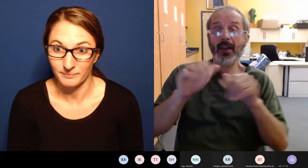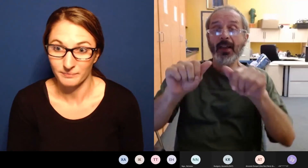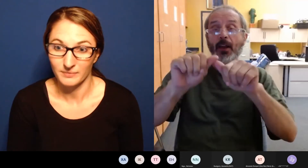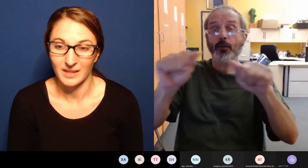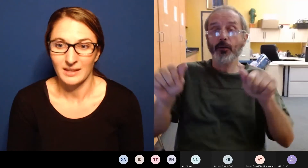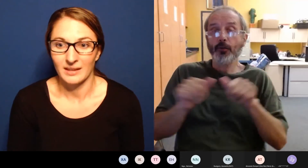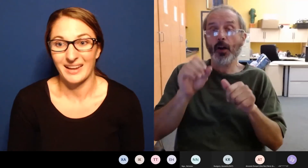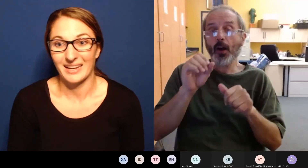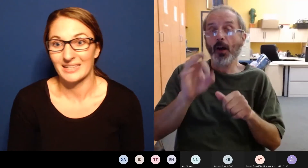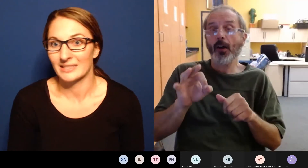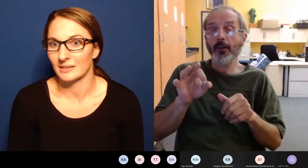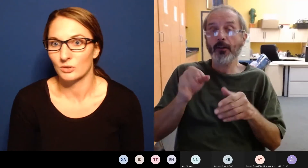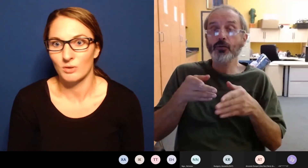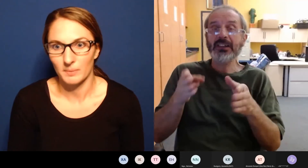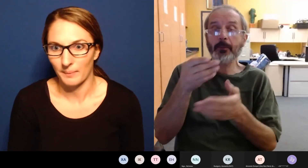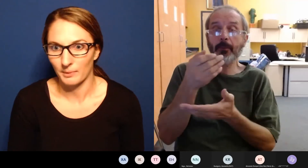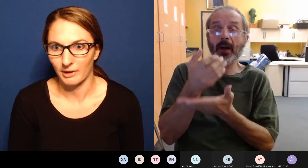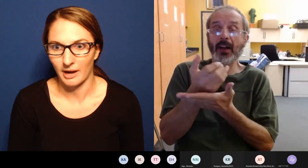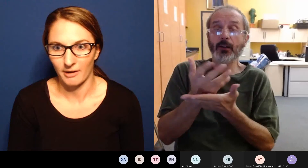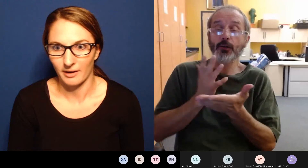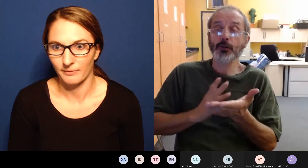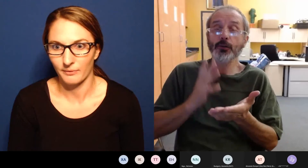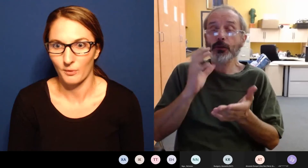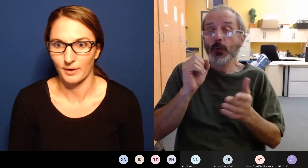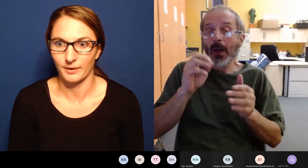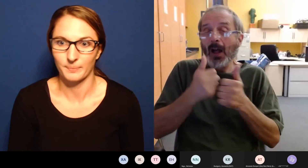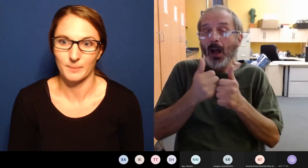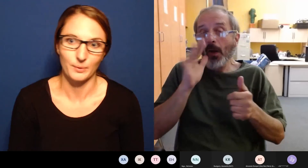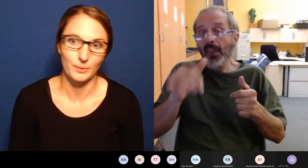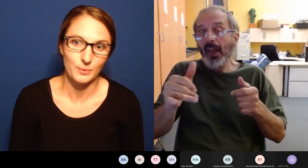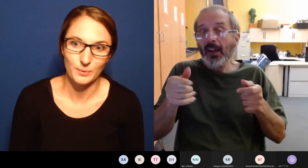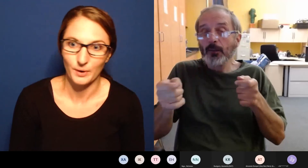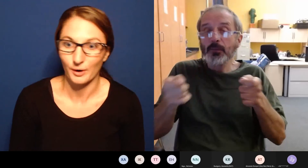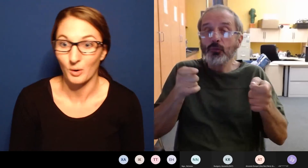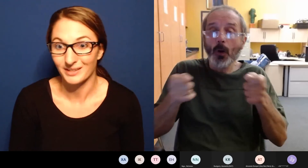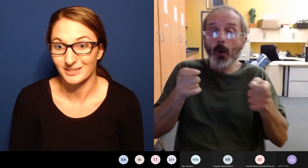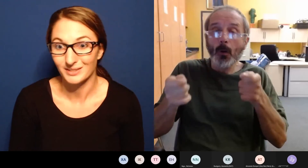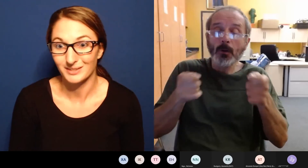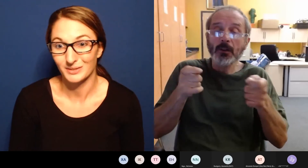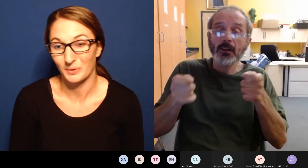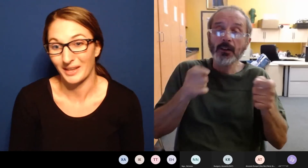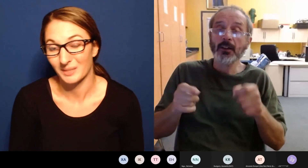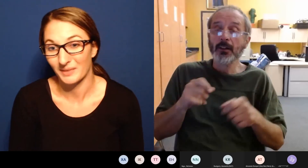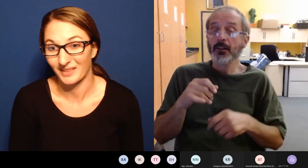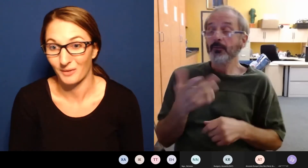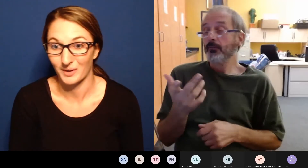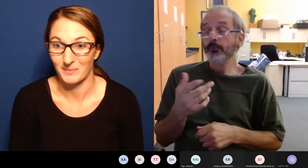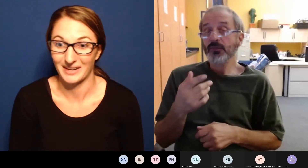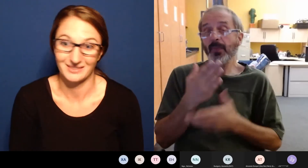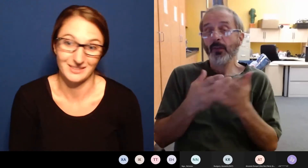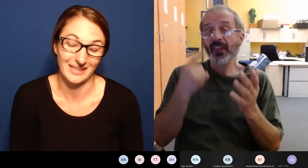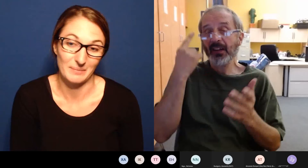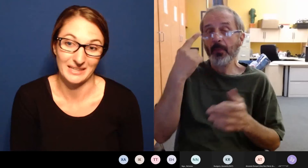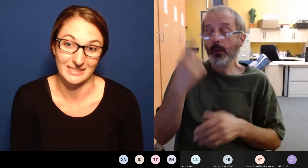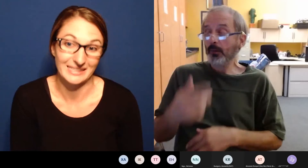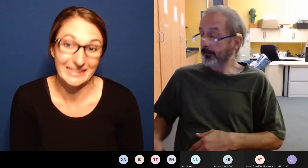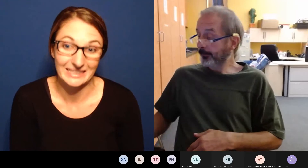area. And it is an extremely popular area for people who are homeless. So that's something that they